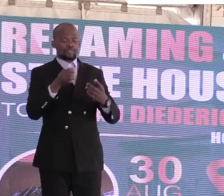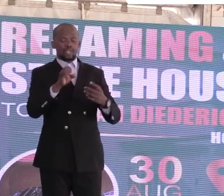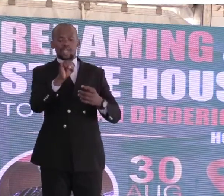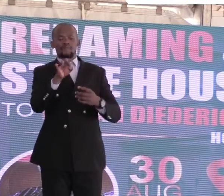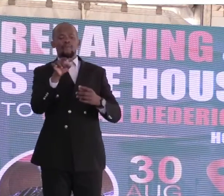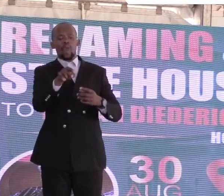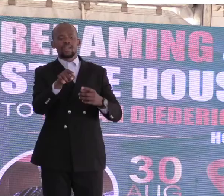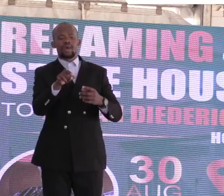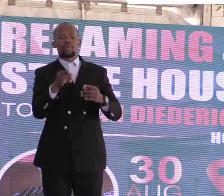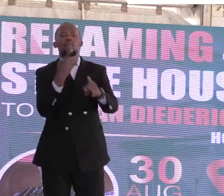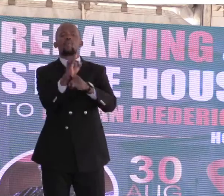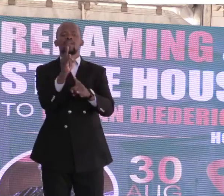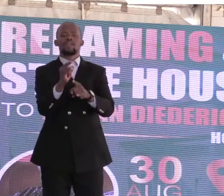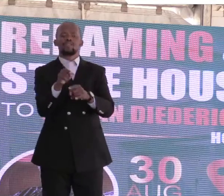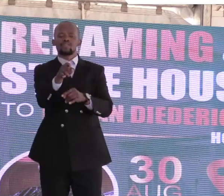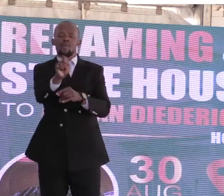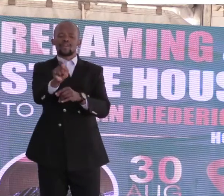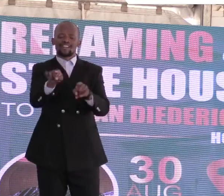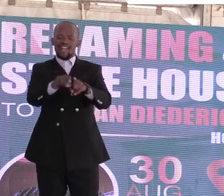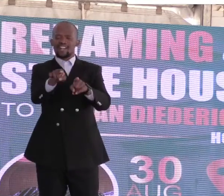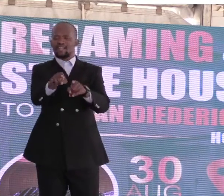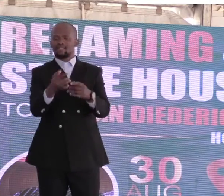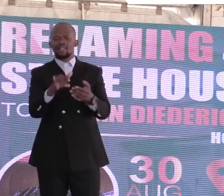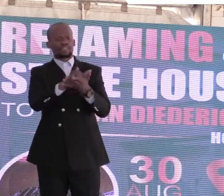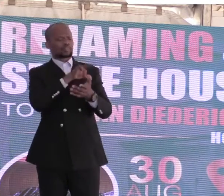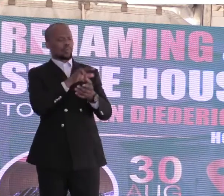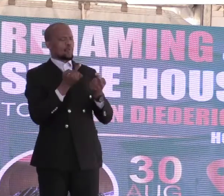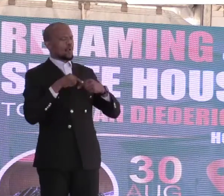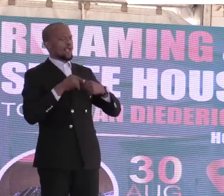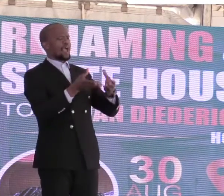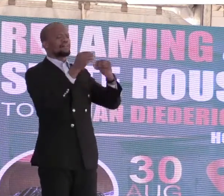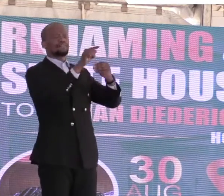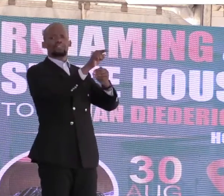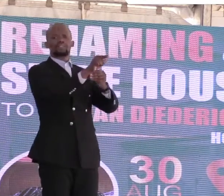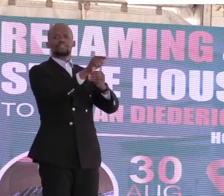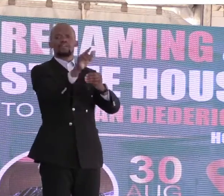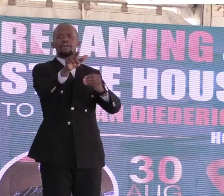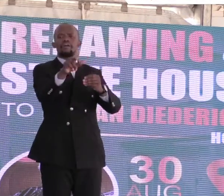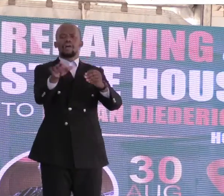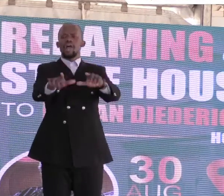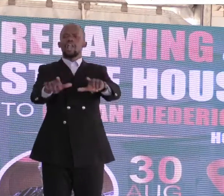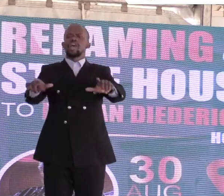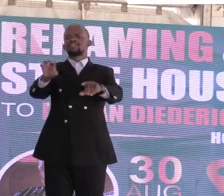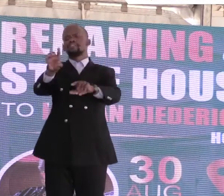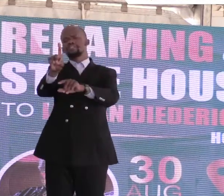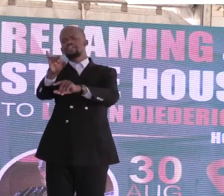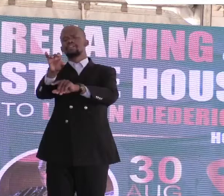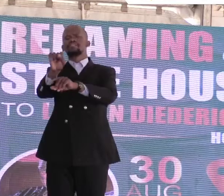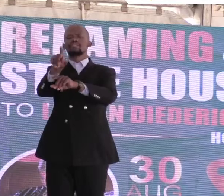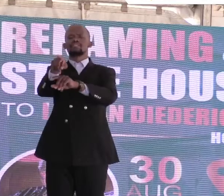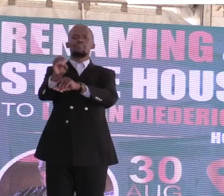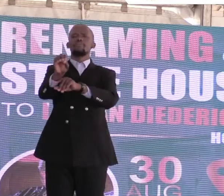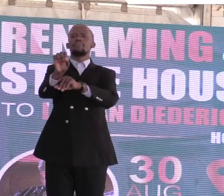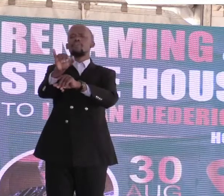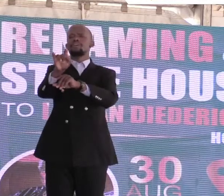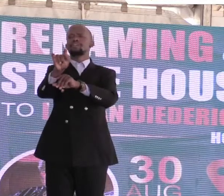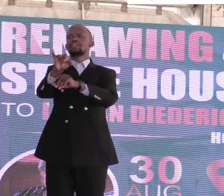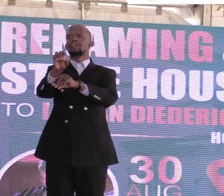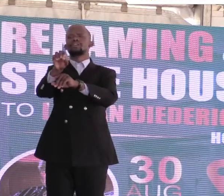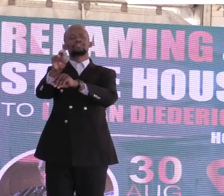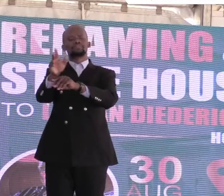hlobo oyise ngalo. That's why Sinez fought Dondon. If you talk about this land of dispossession, the frontier wars,